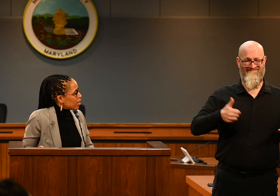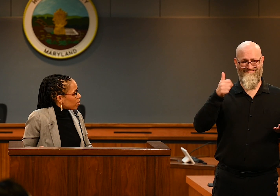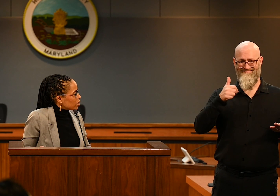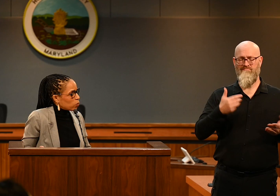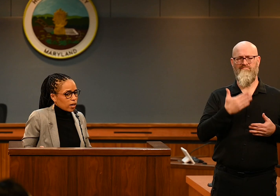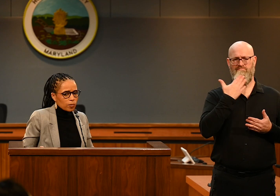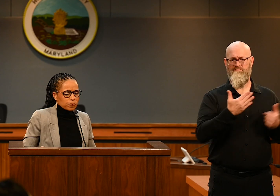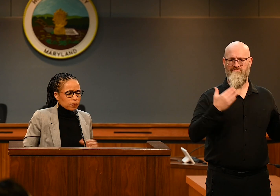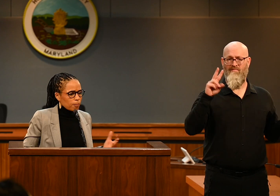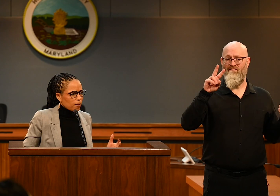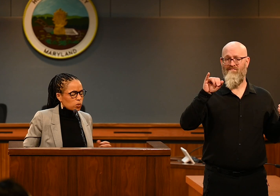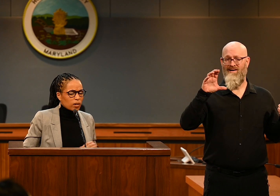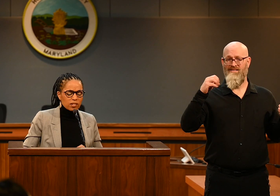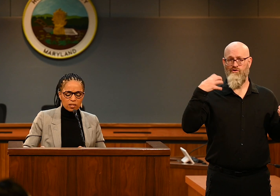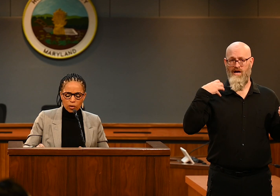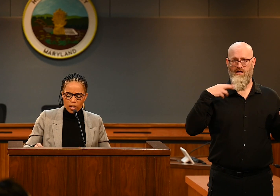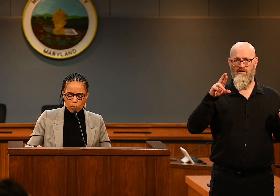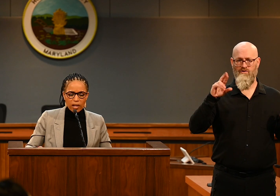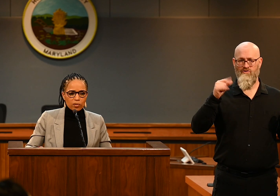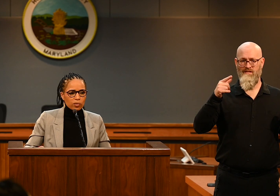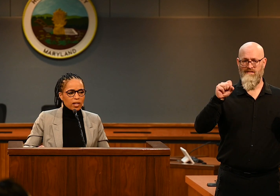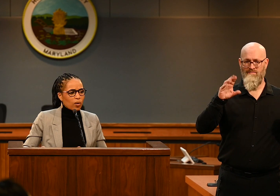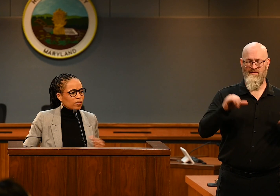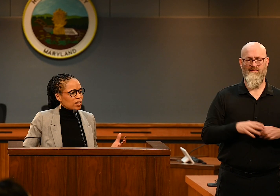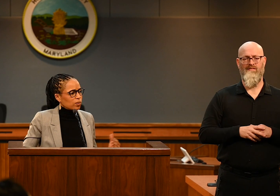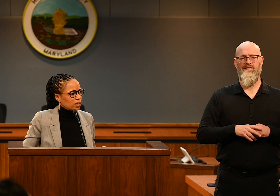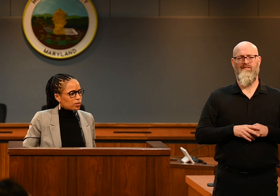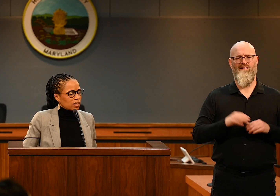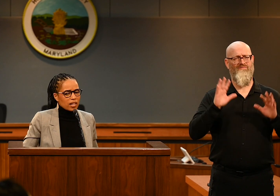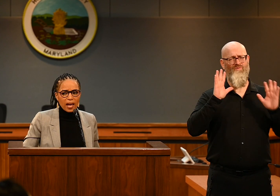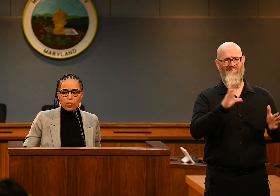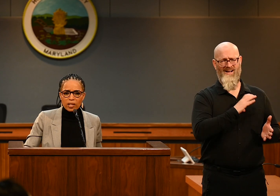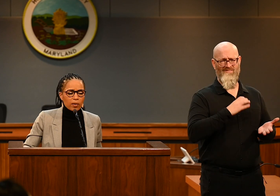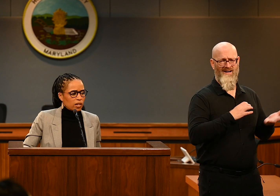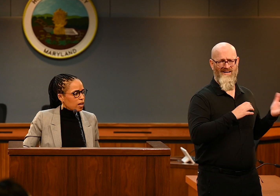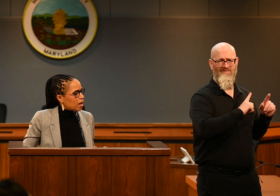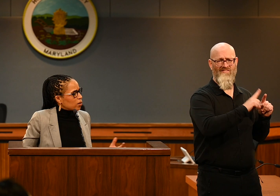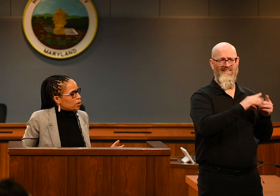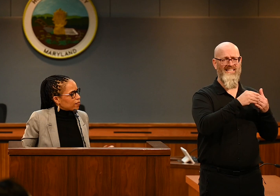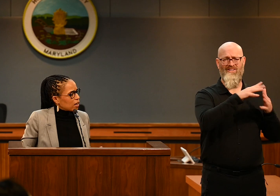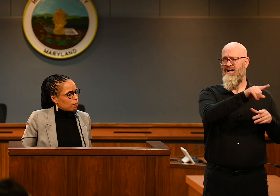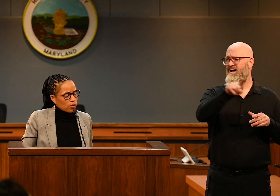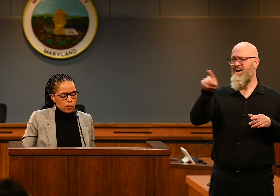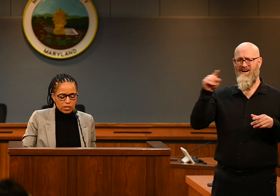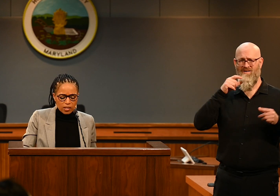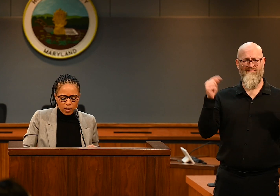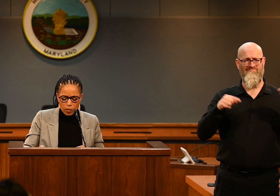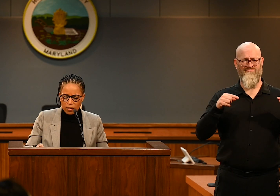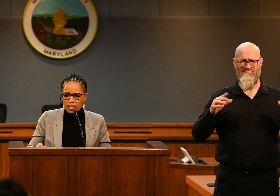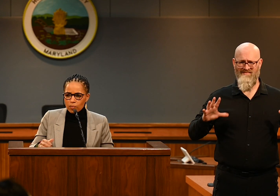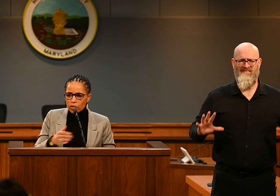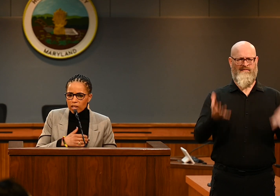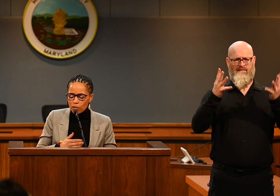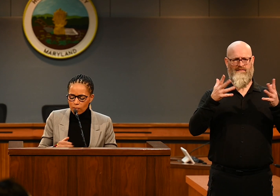I want to thank her as well as this incredible council and all of the other leaders in Howard County who have come forward today. I